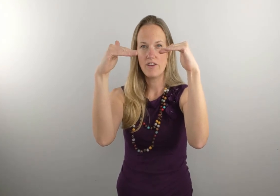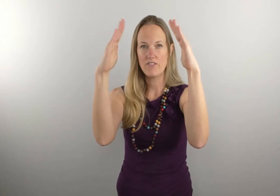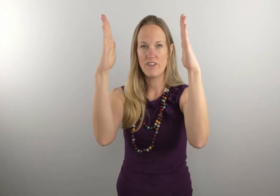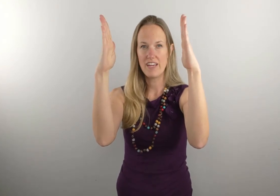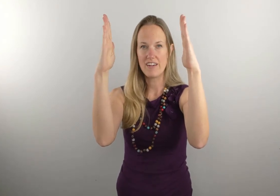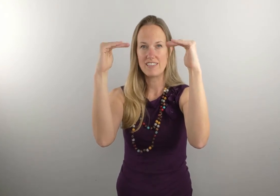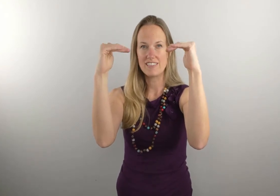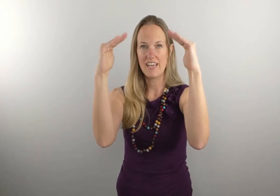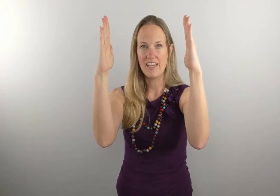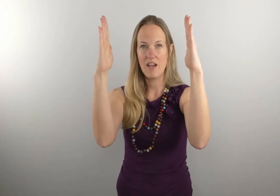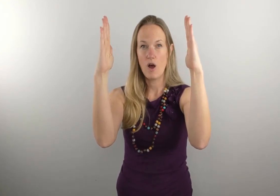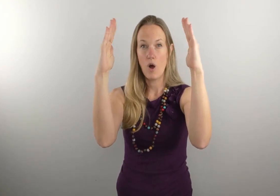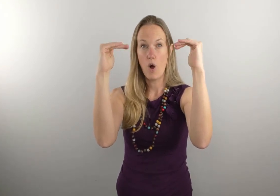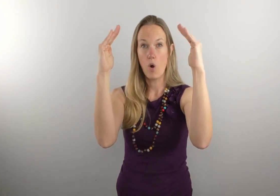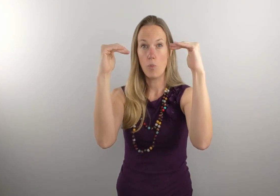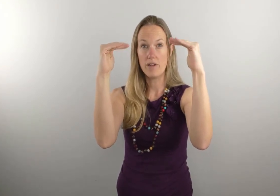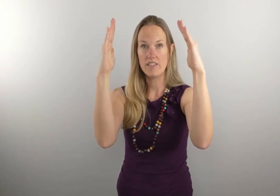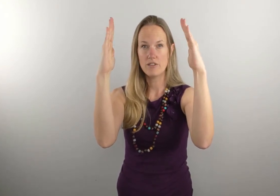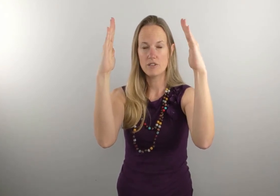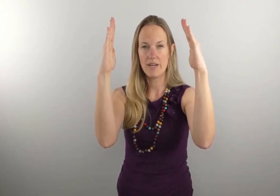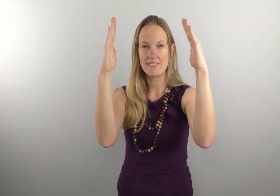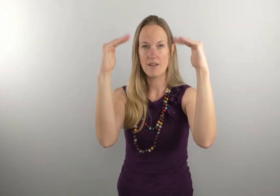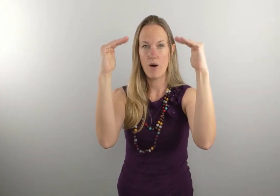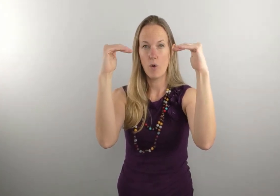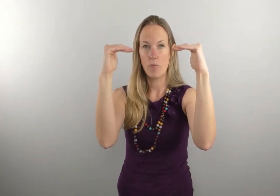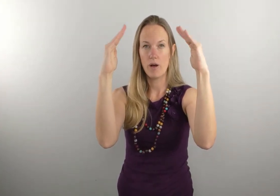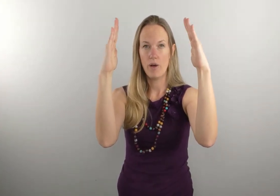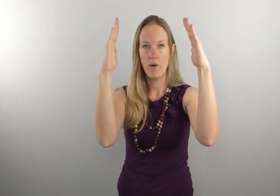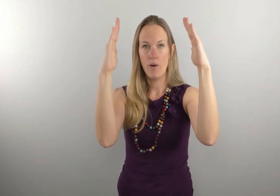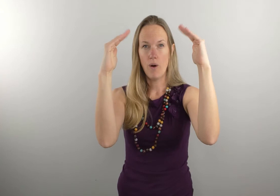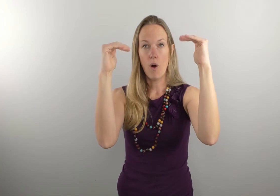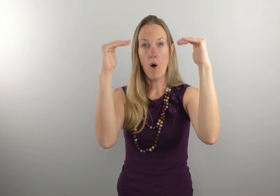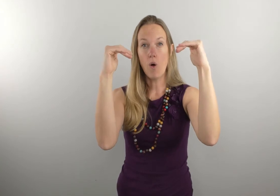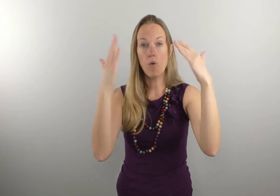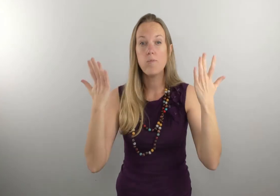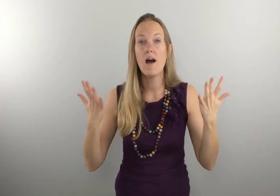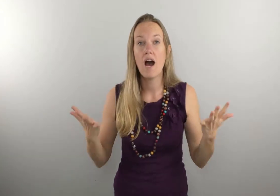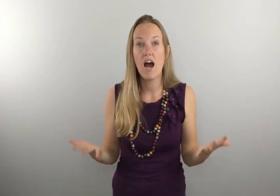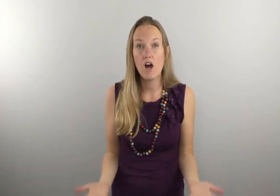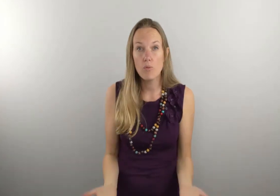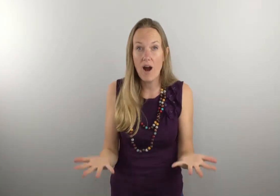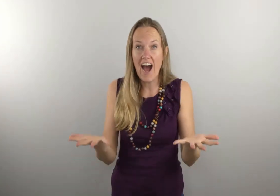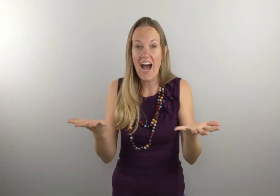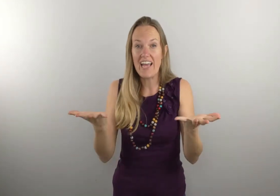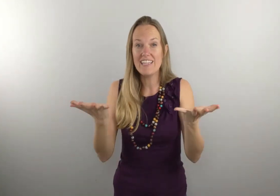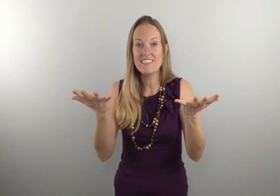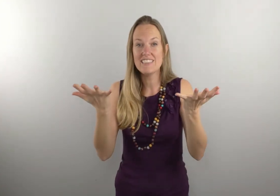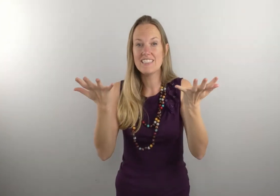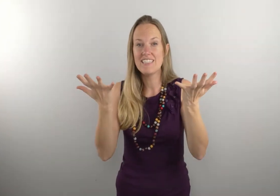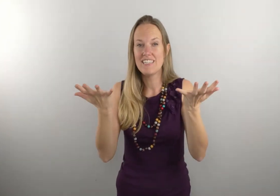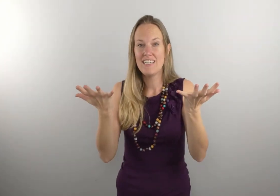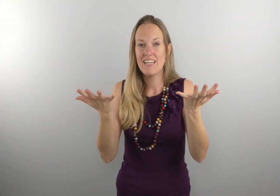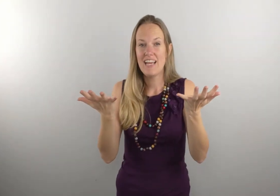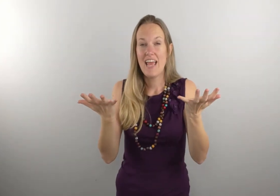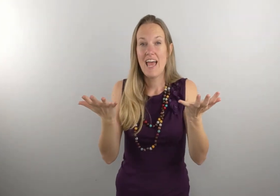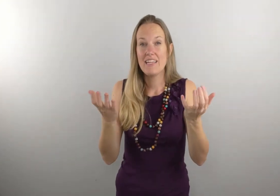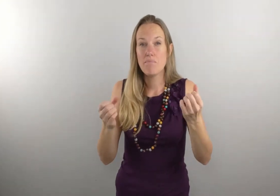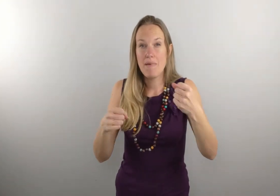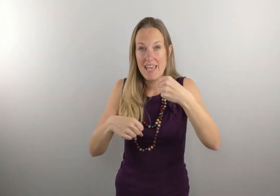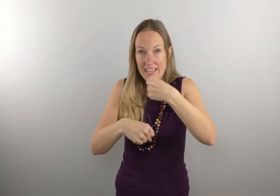your fingers, okay? Hope, you do it twice, hope. Hope arise and